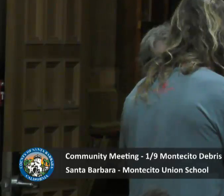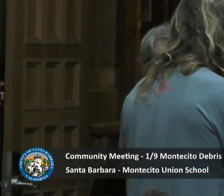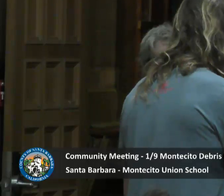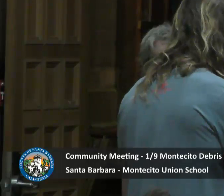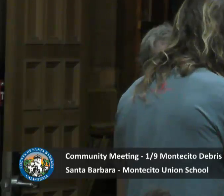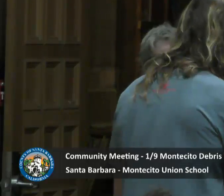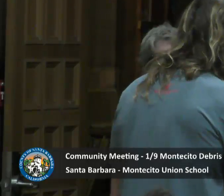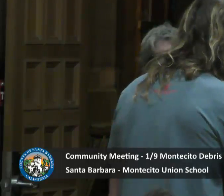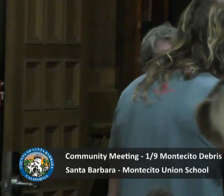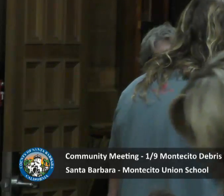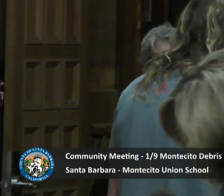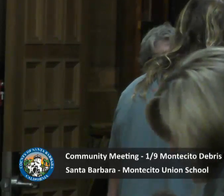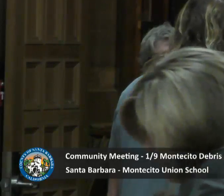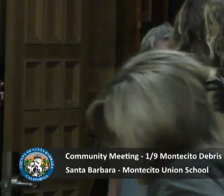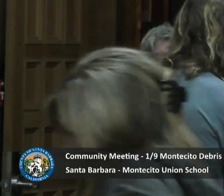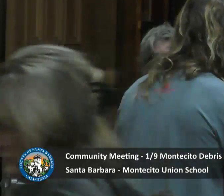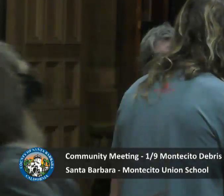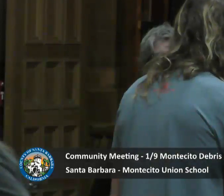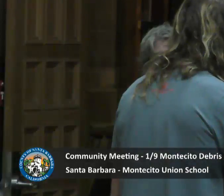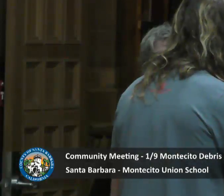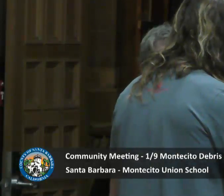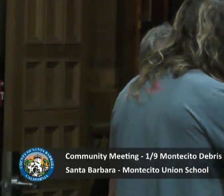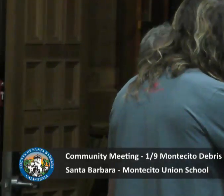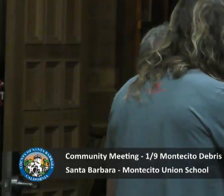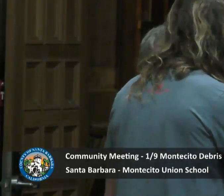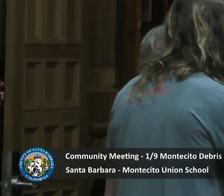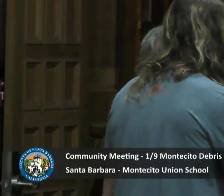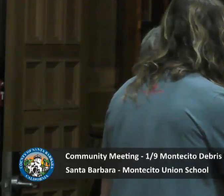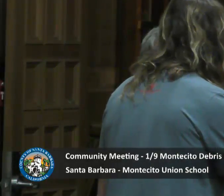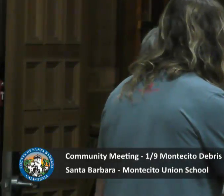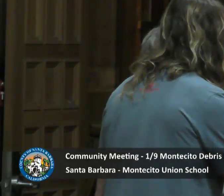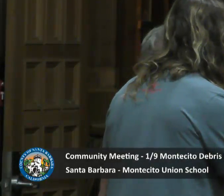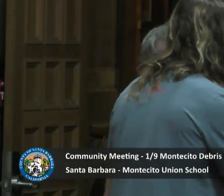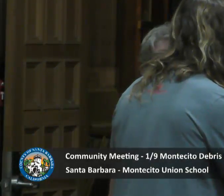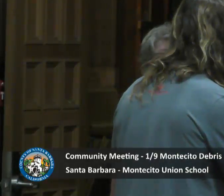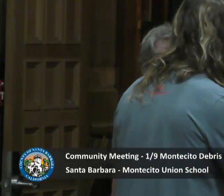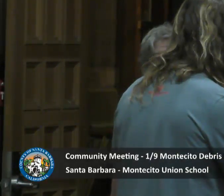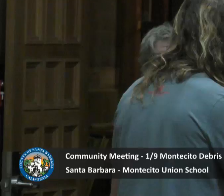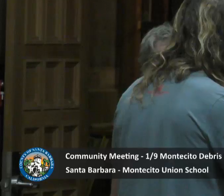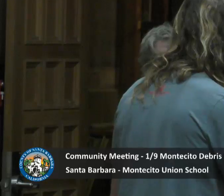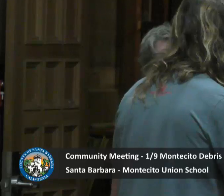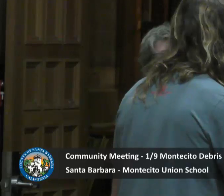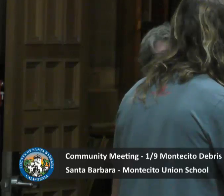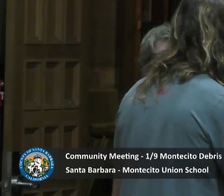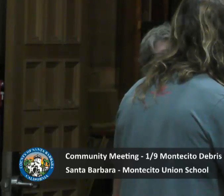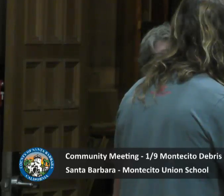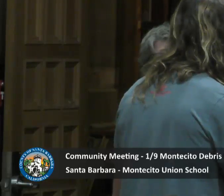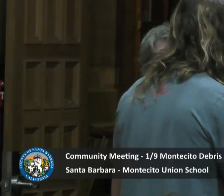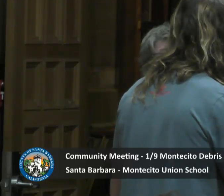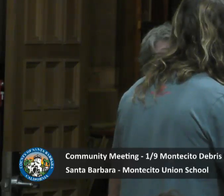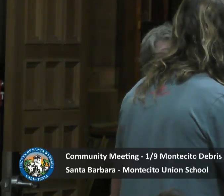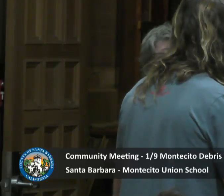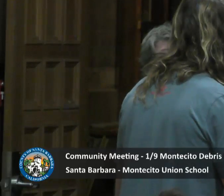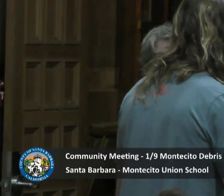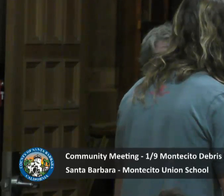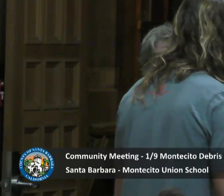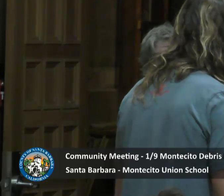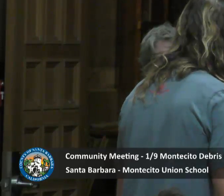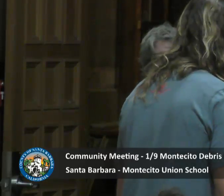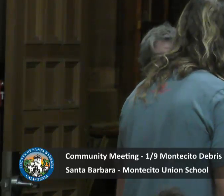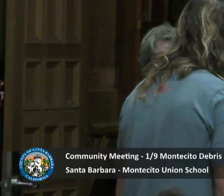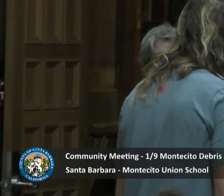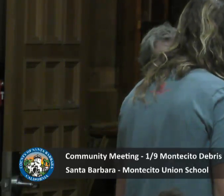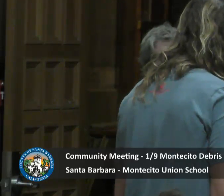go in the creek. I just heard on the radio that there's potential could be another flood rate.